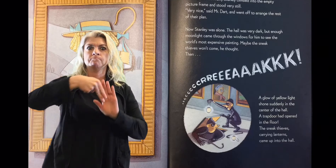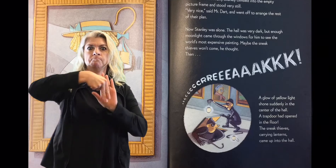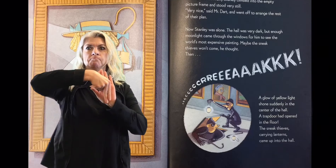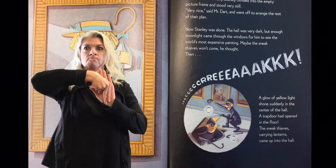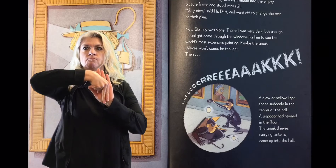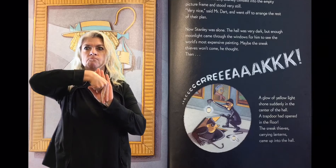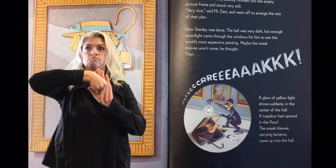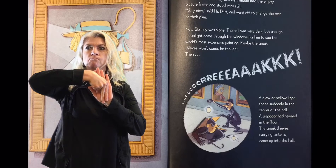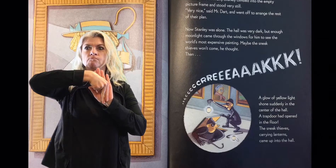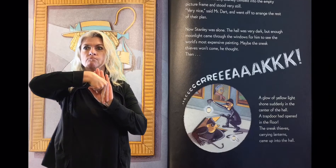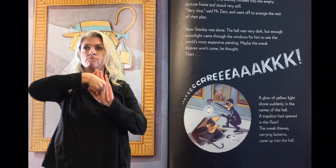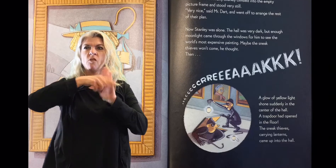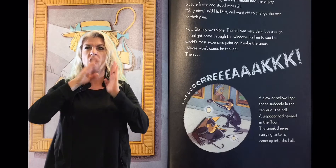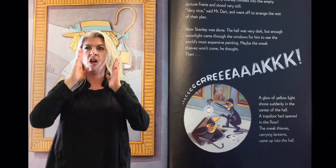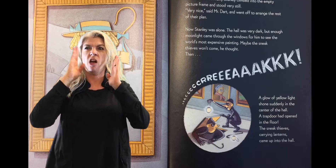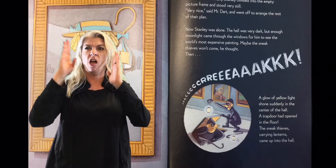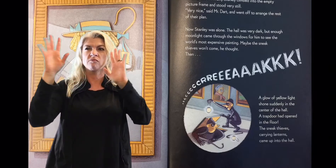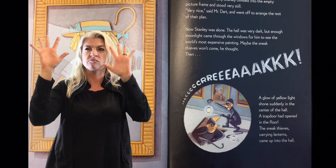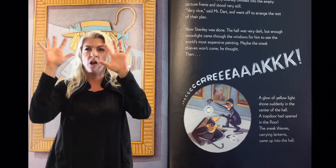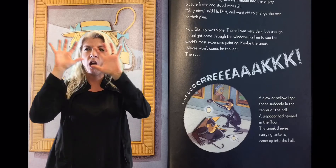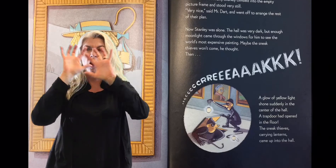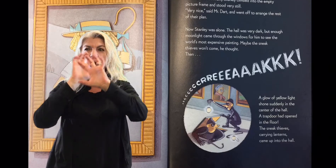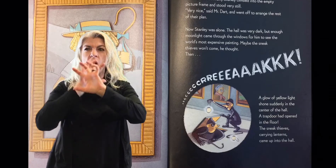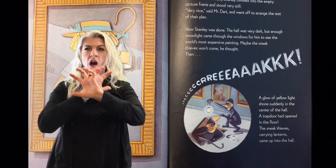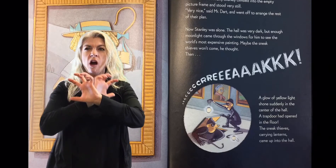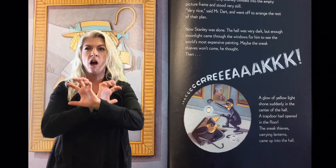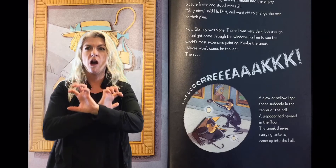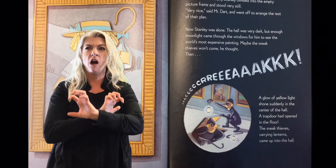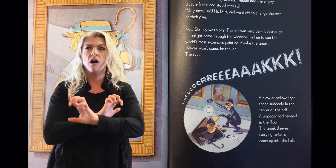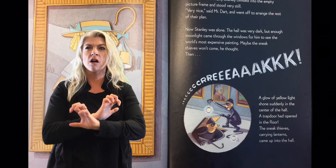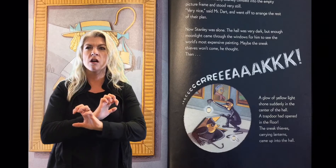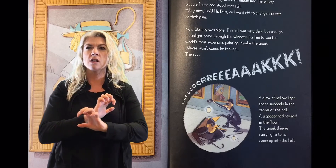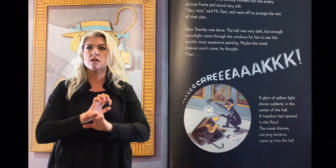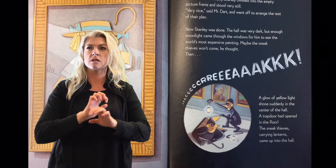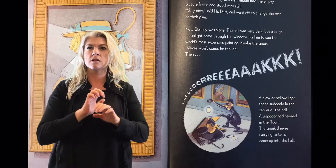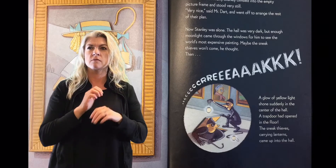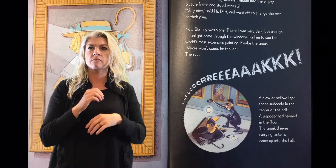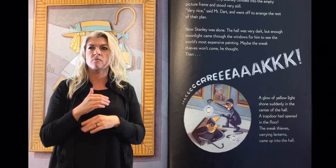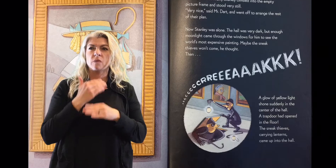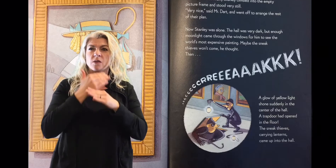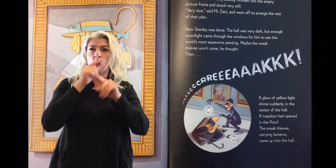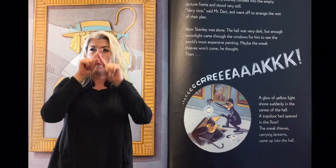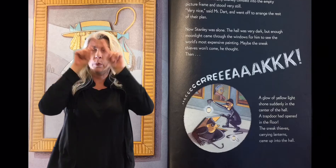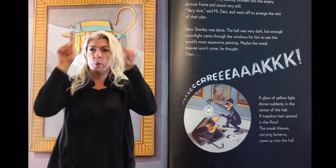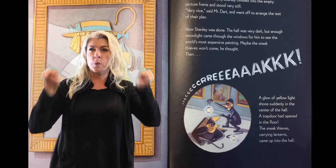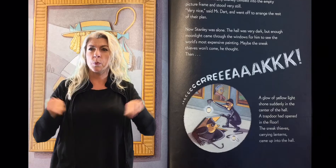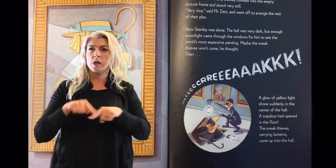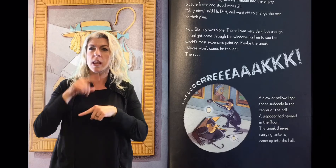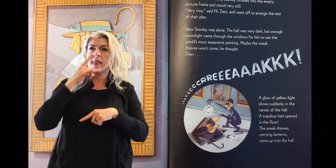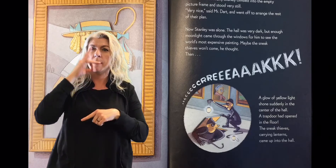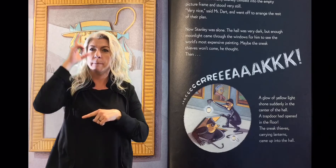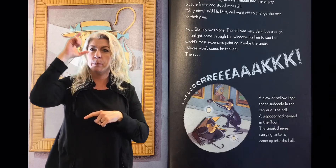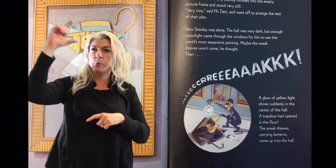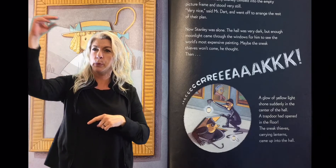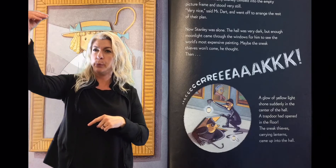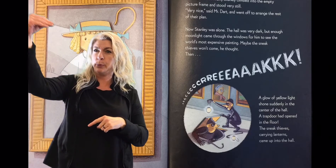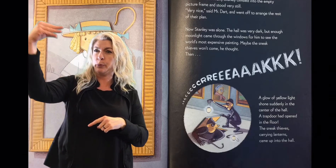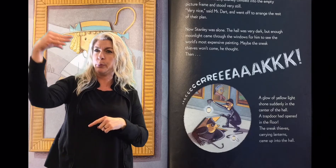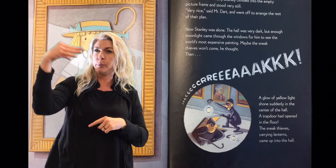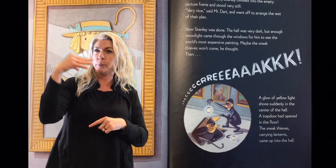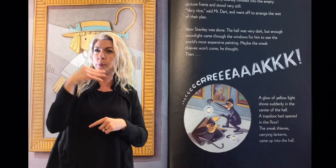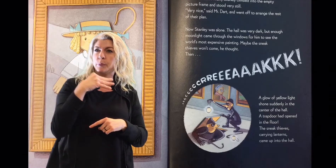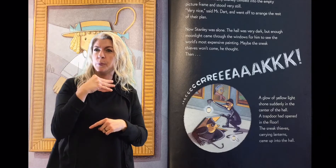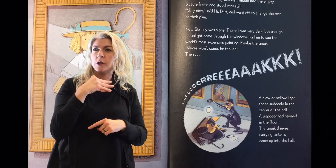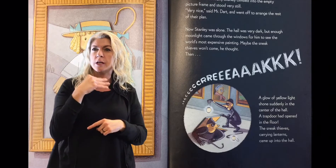Now Stanley was alone. The hall was very dark, but enough moonlight came through the windows for him to see the world's